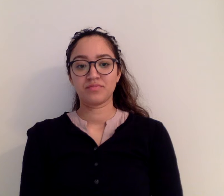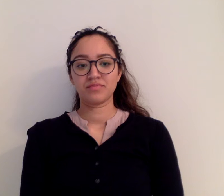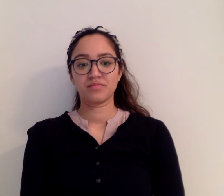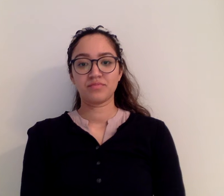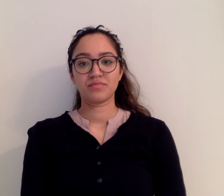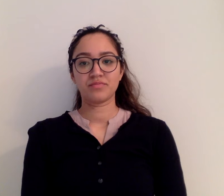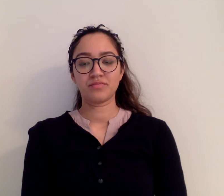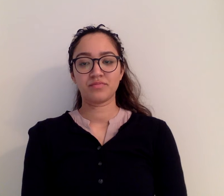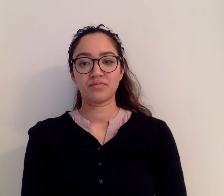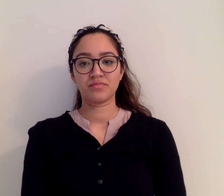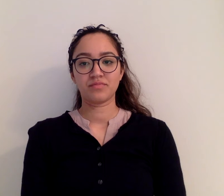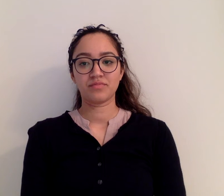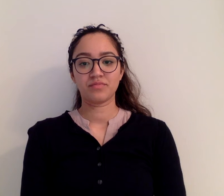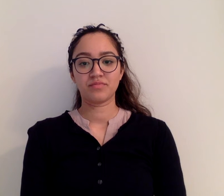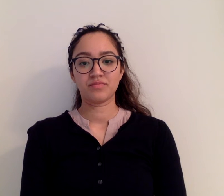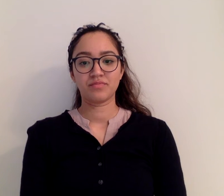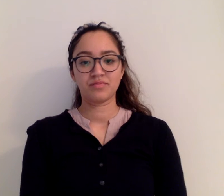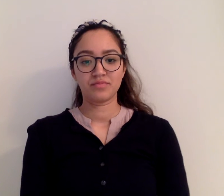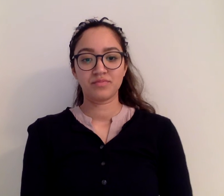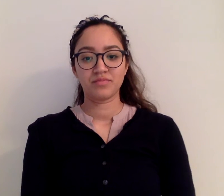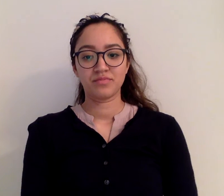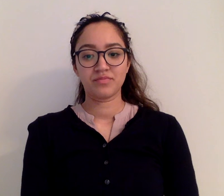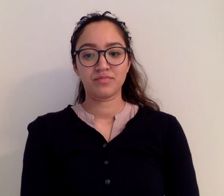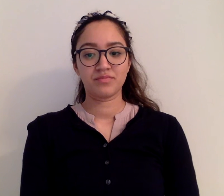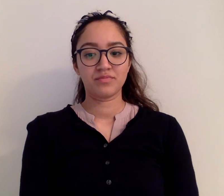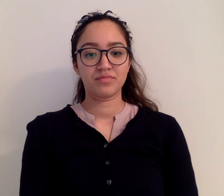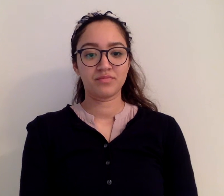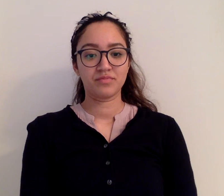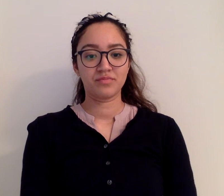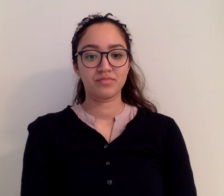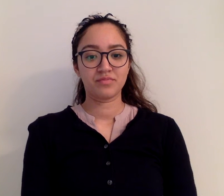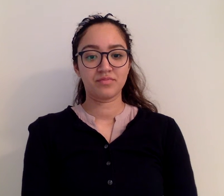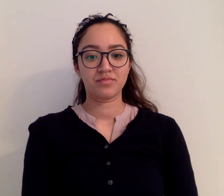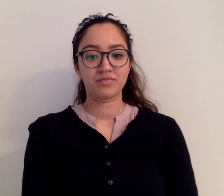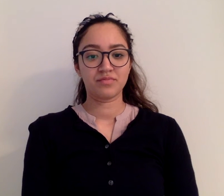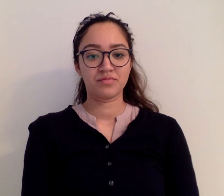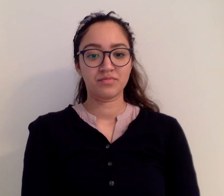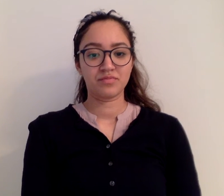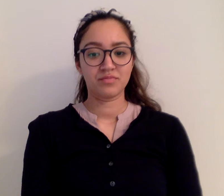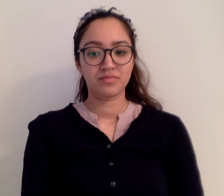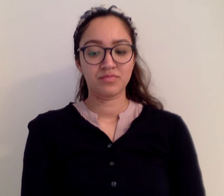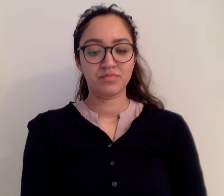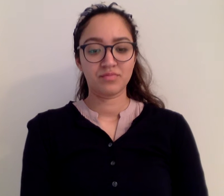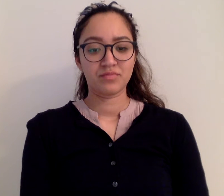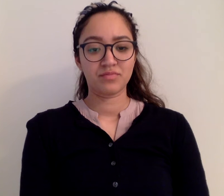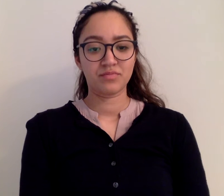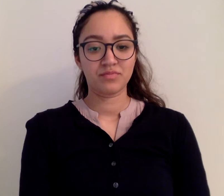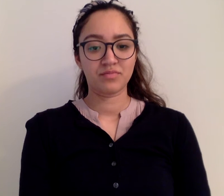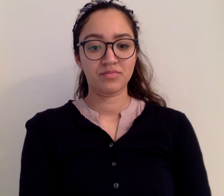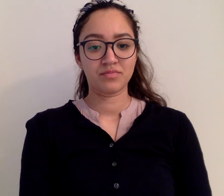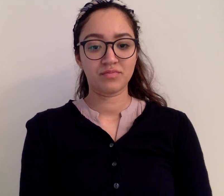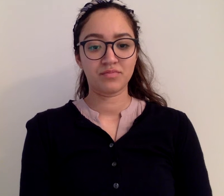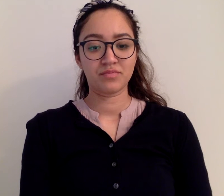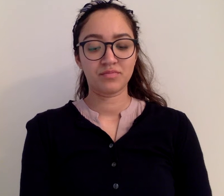Beach nourishment is a shore protection strategy to try to counter the loss, the